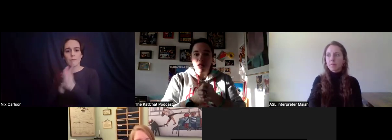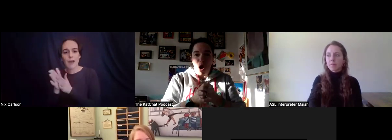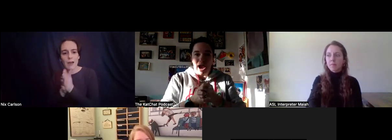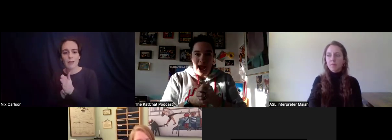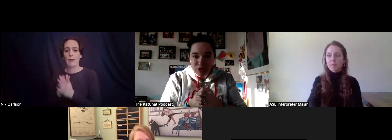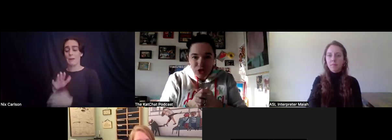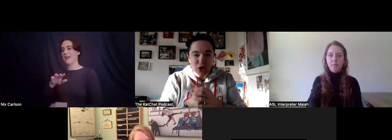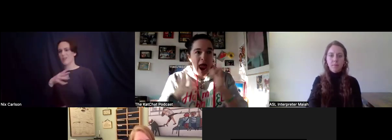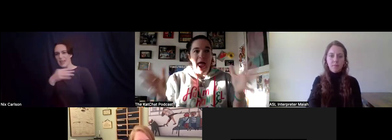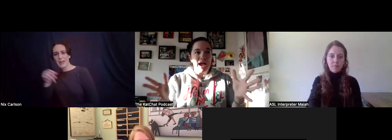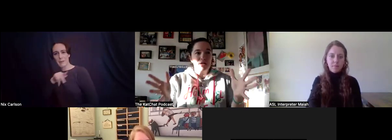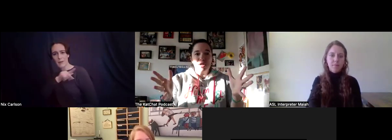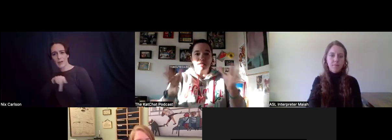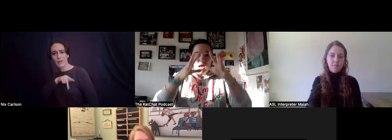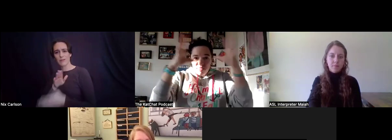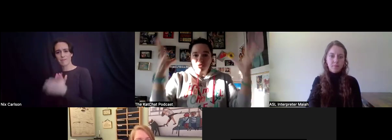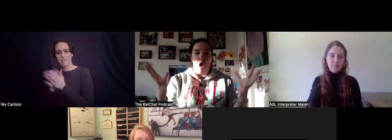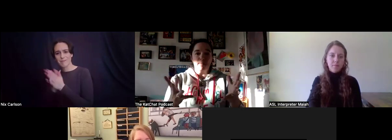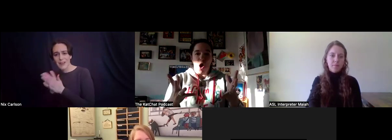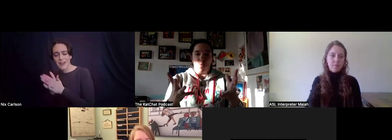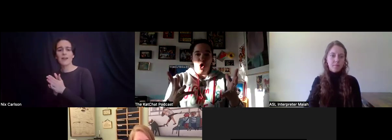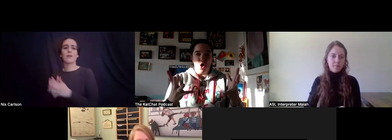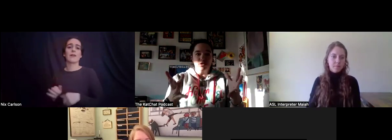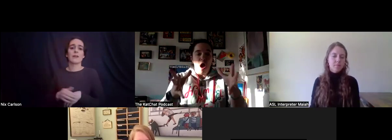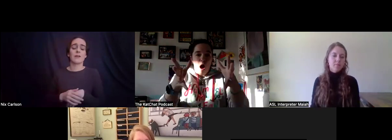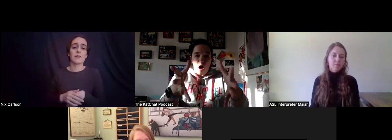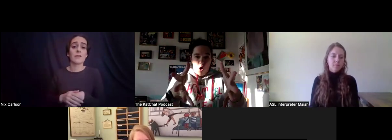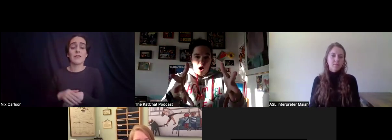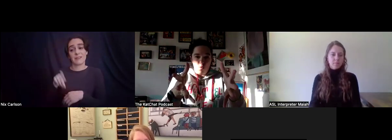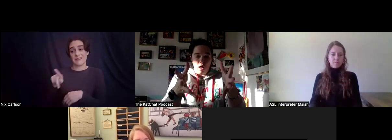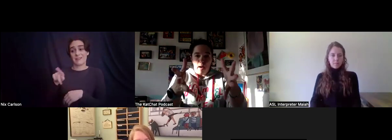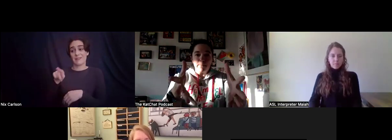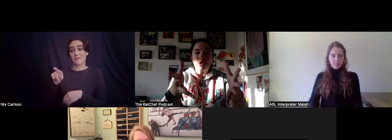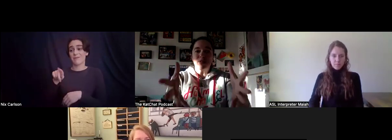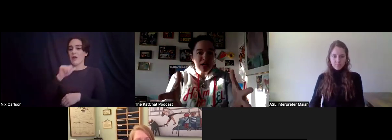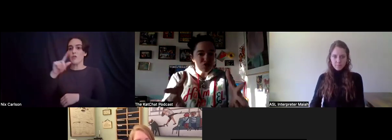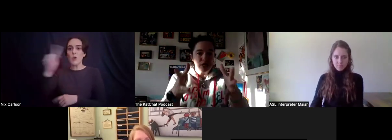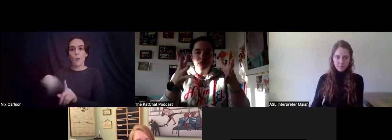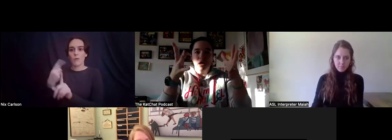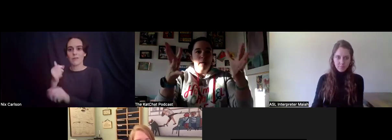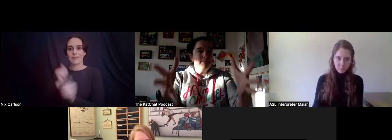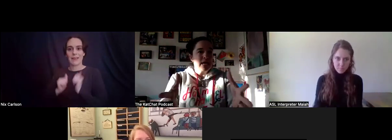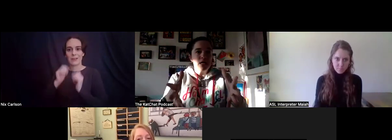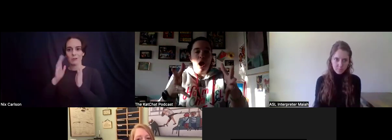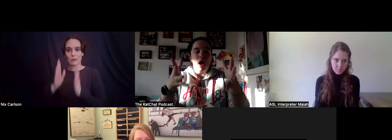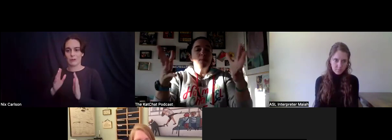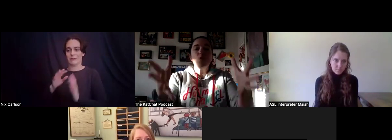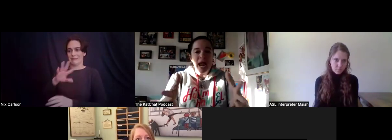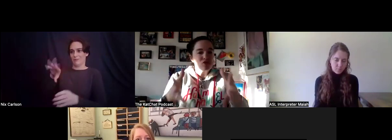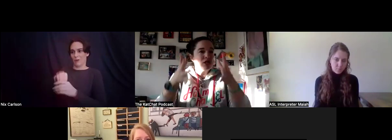only Hallmark actress in the Hallmark world, along with public relations,